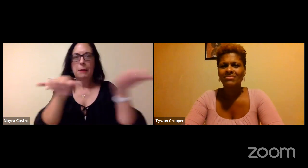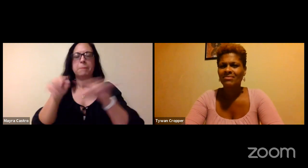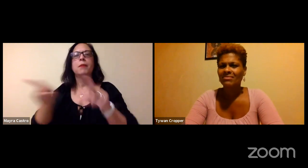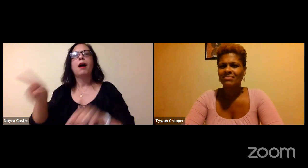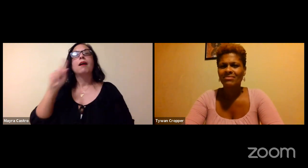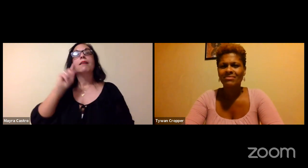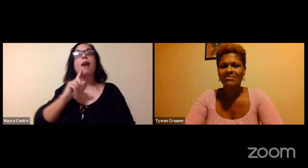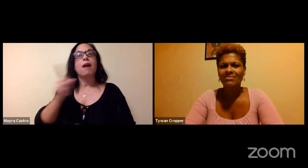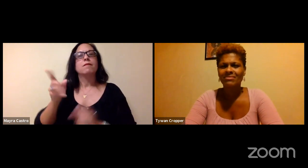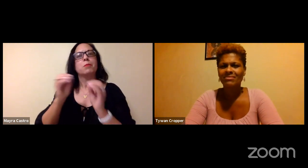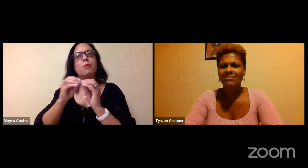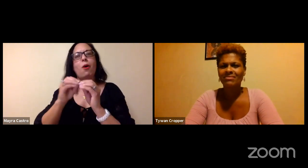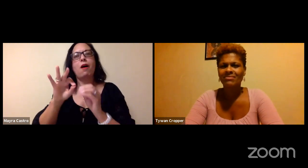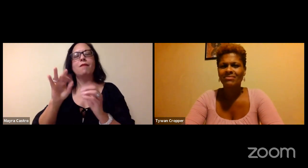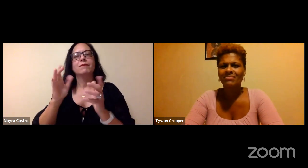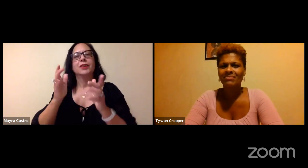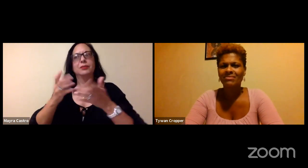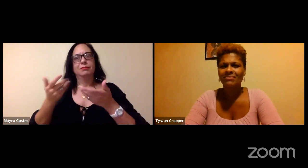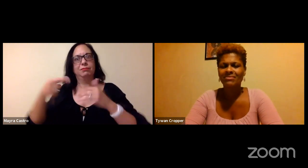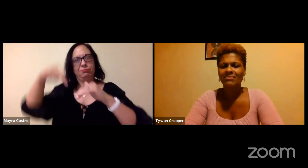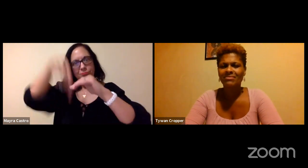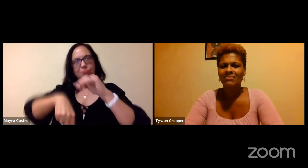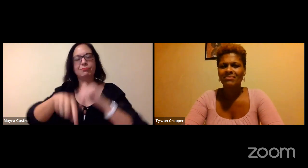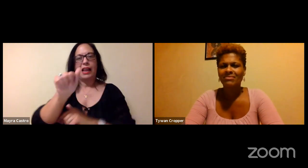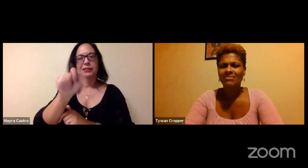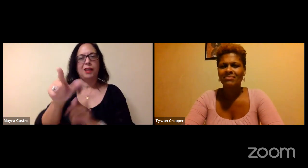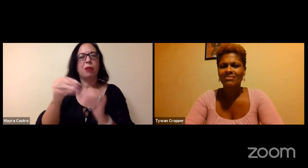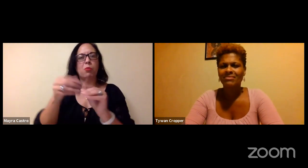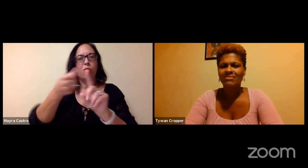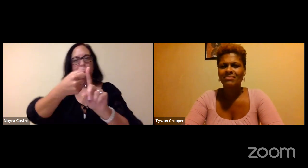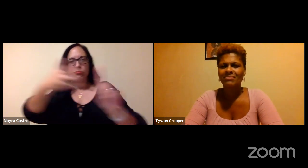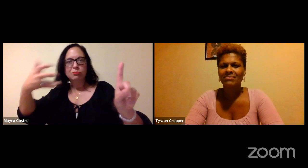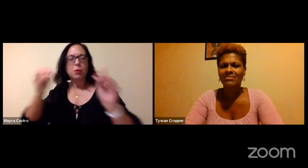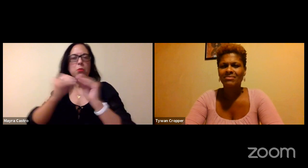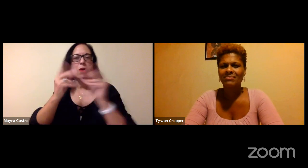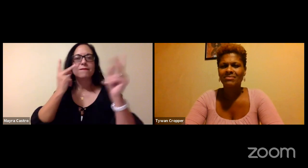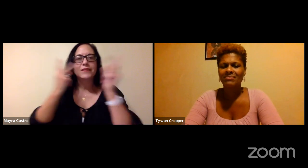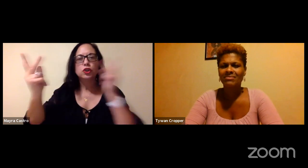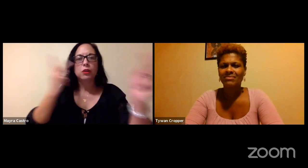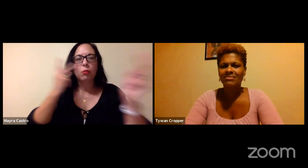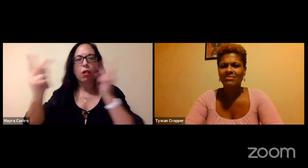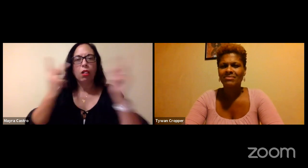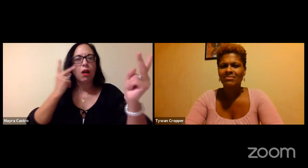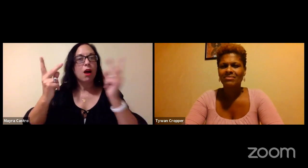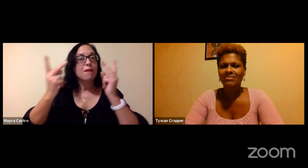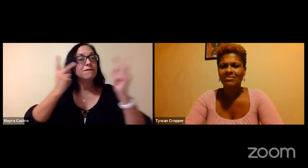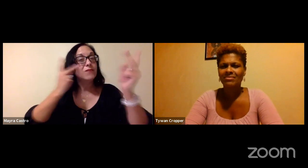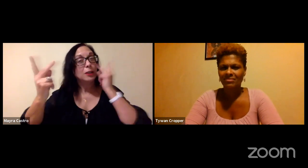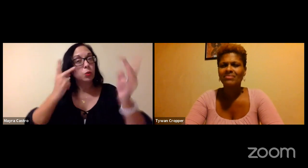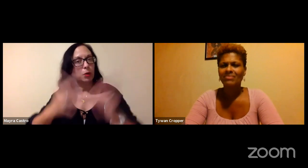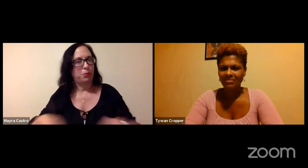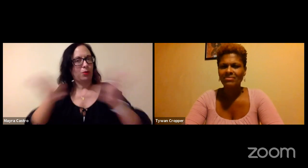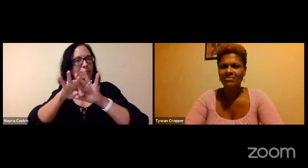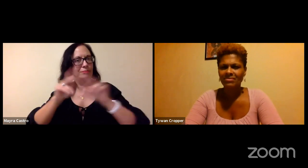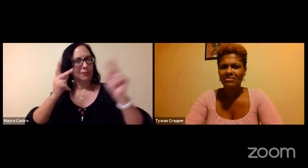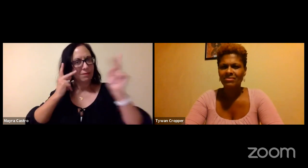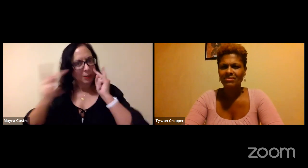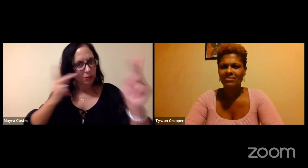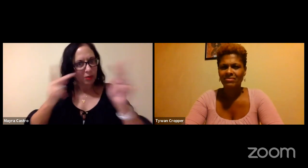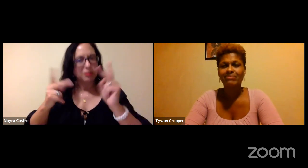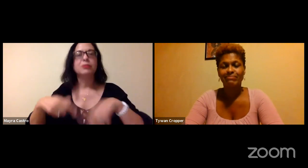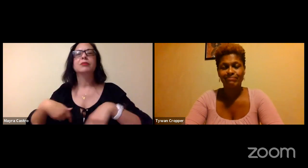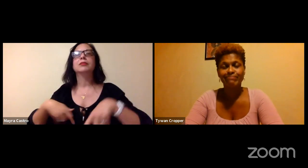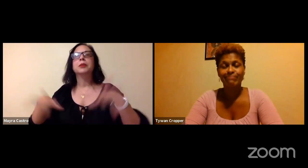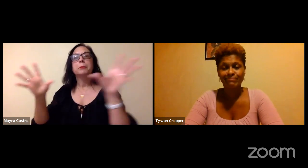angel, guiding me into the direction that I was going for employment. And I was working obviously